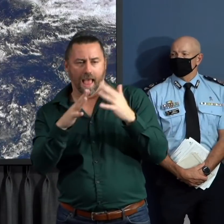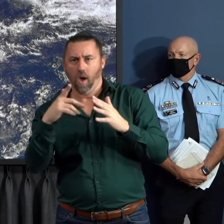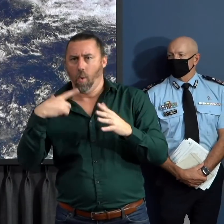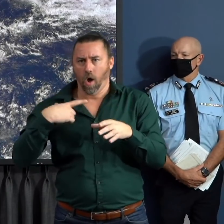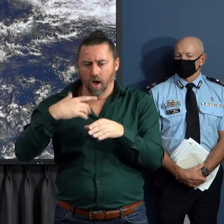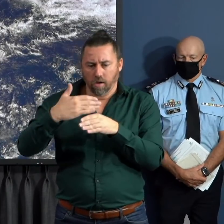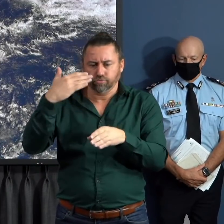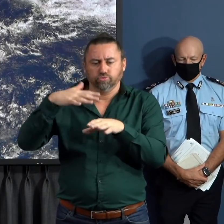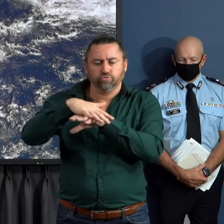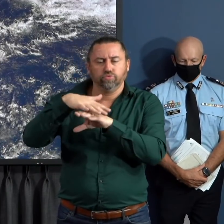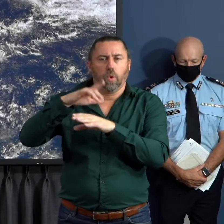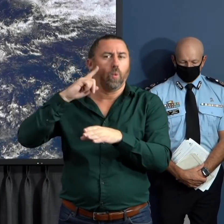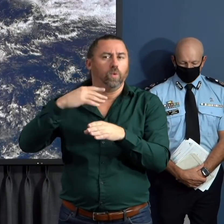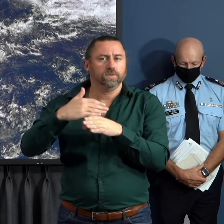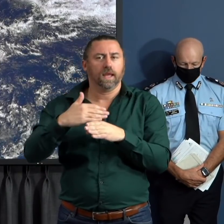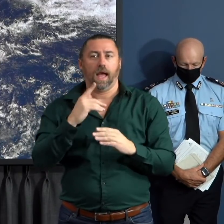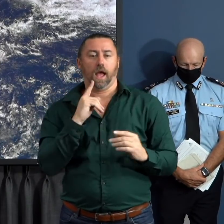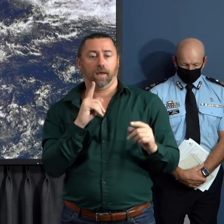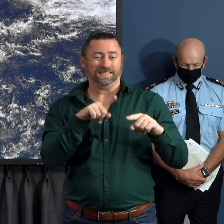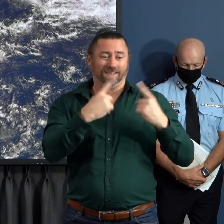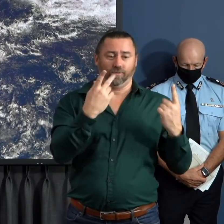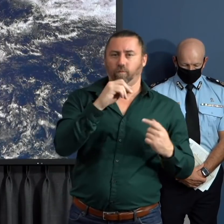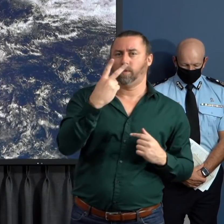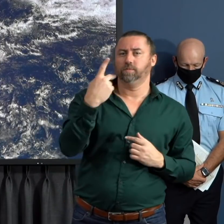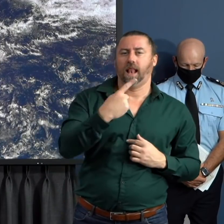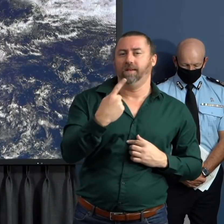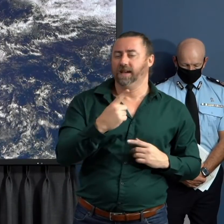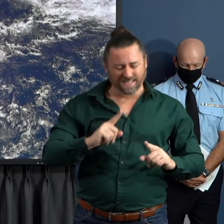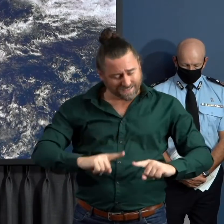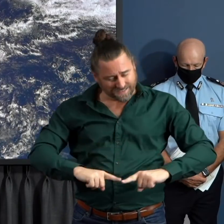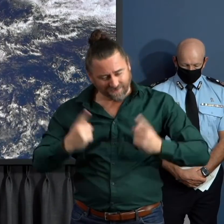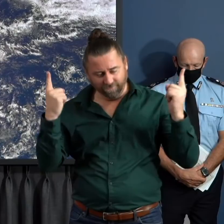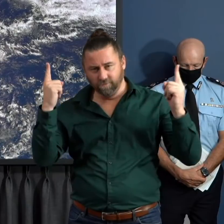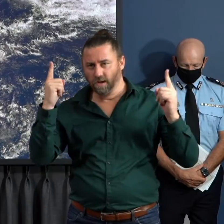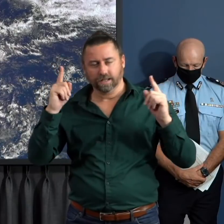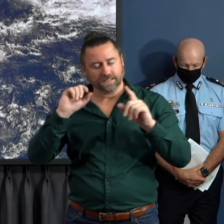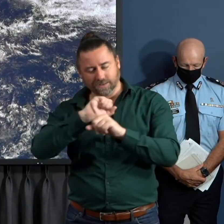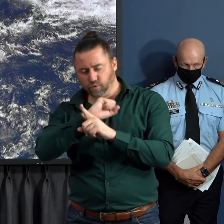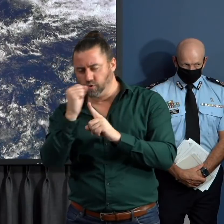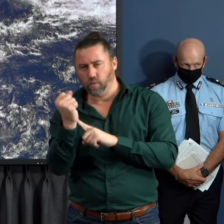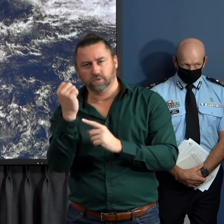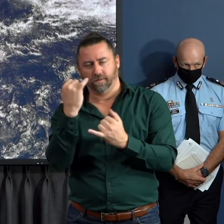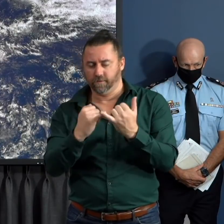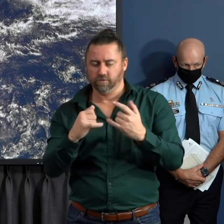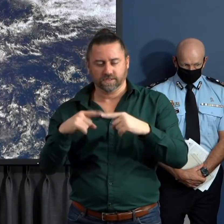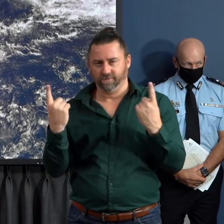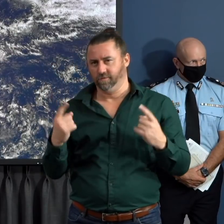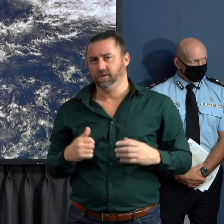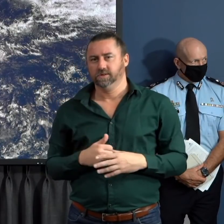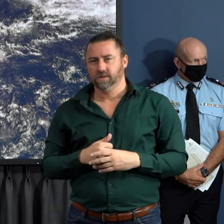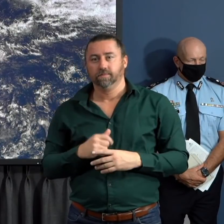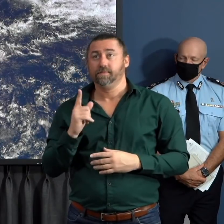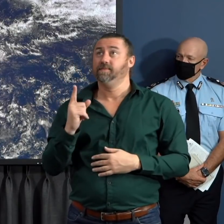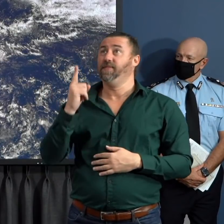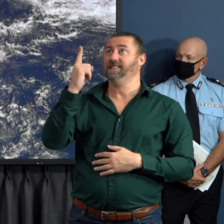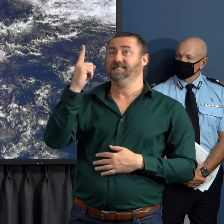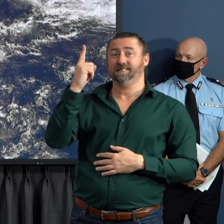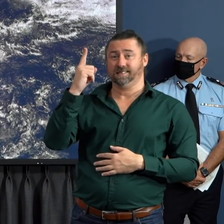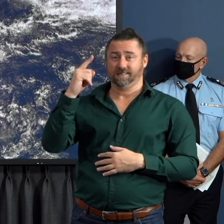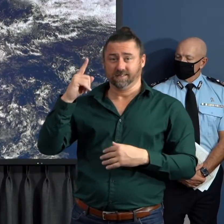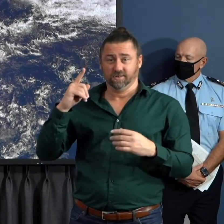from 2011. It's a completely different circumstance. It's basically a rain bomb sitting